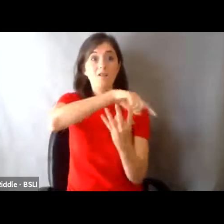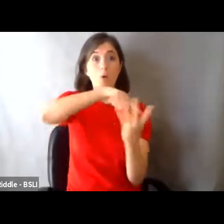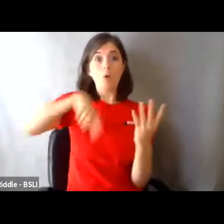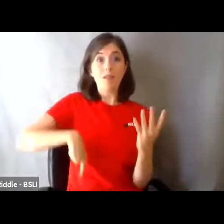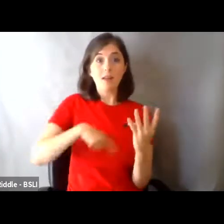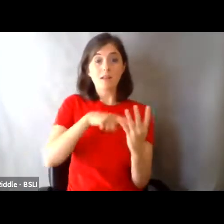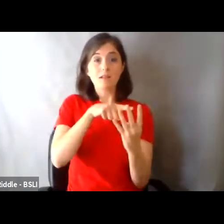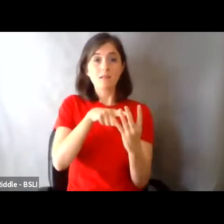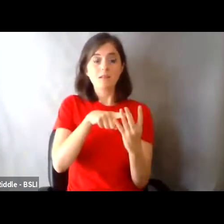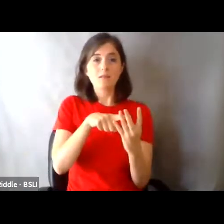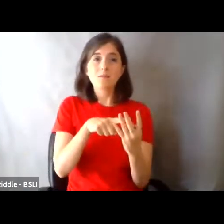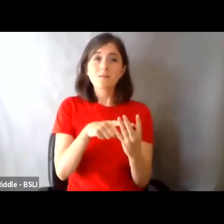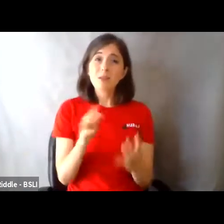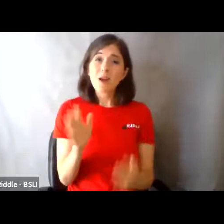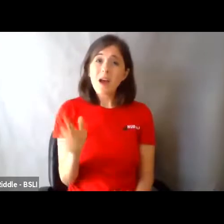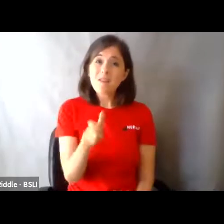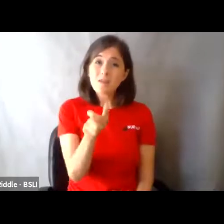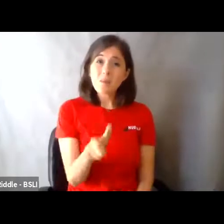Everybody needs income.